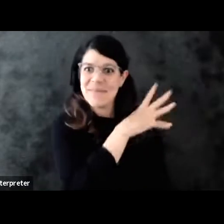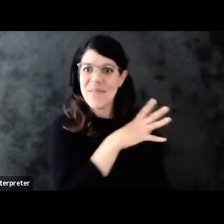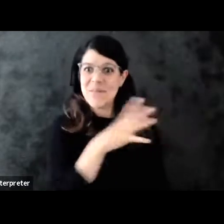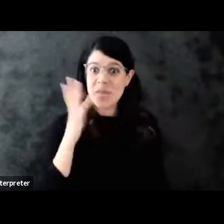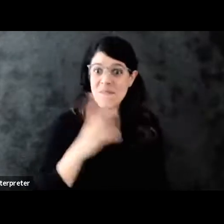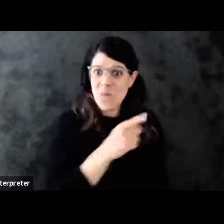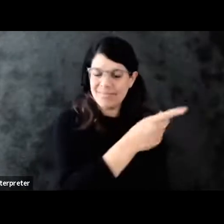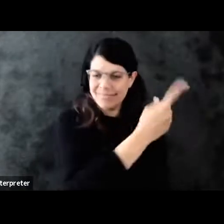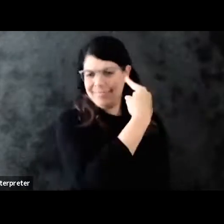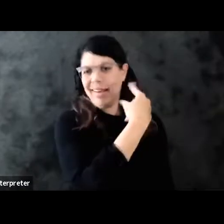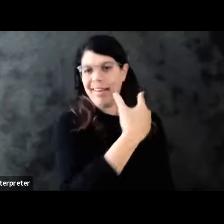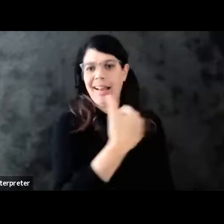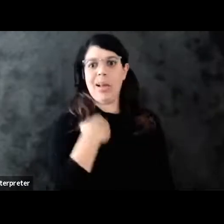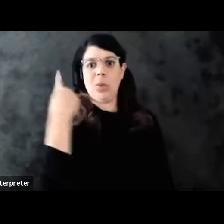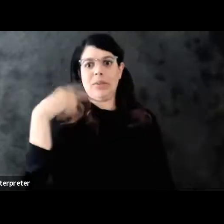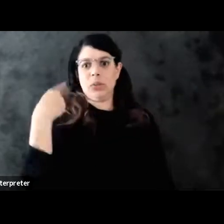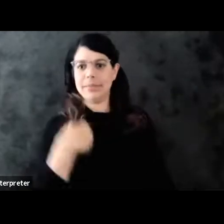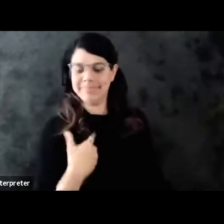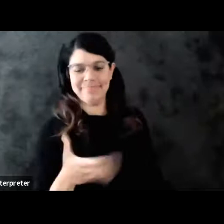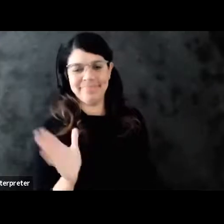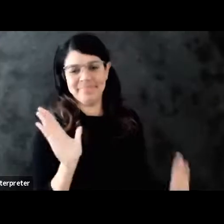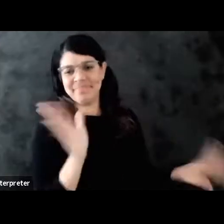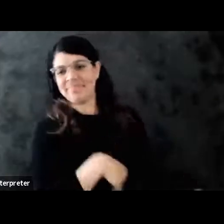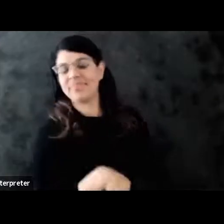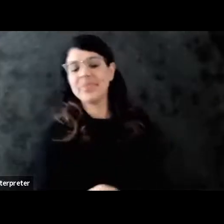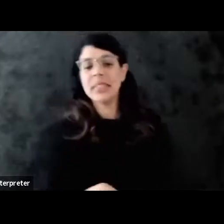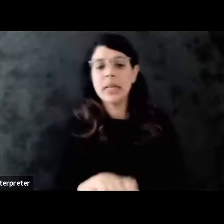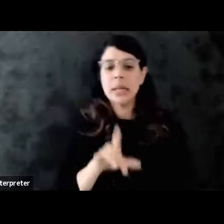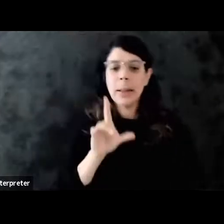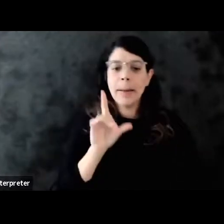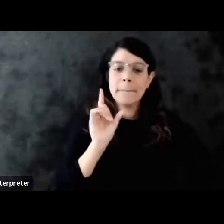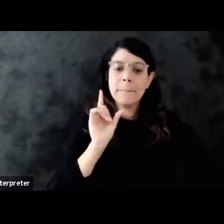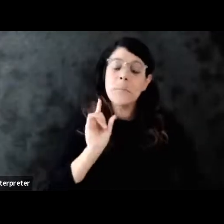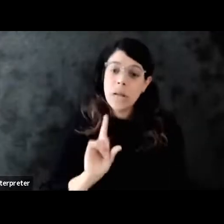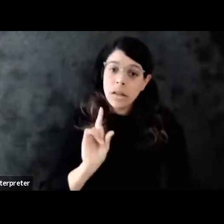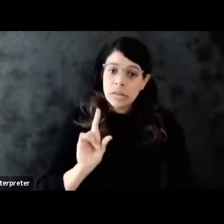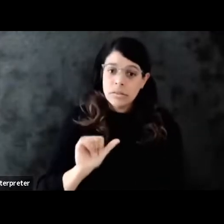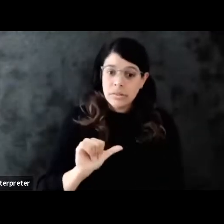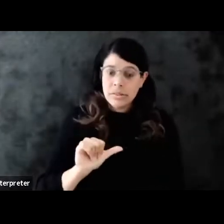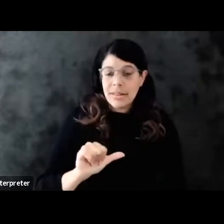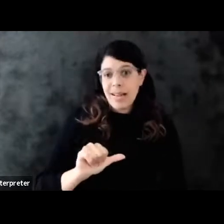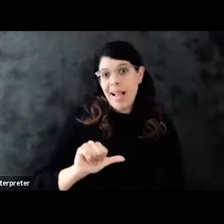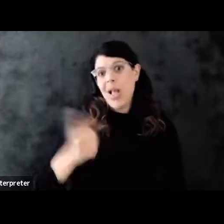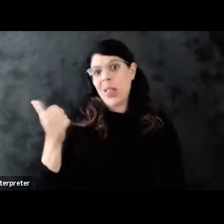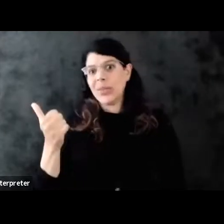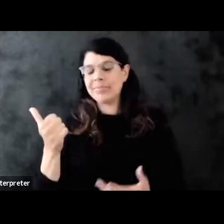that I did also in my lifetime, which I never planned on doing, it becoming a single parent.